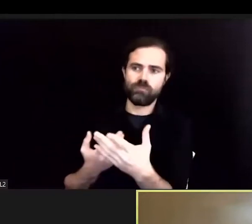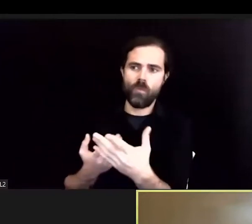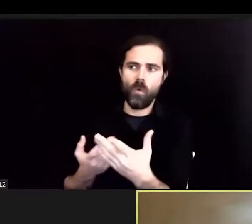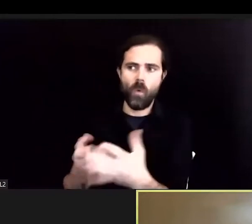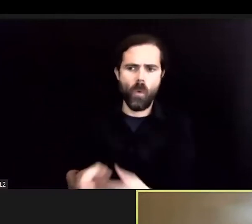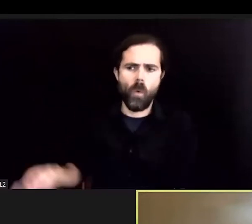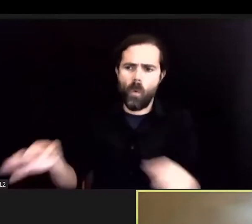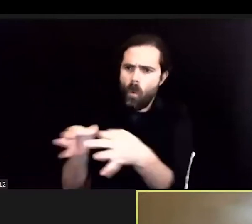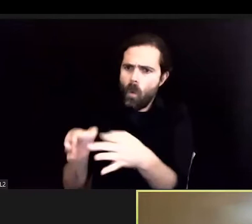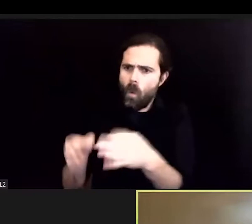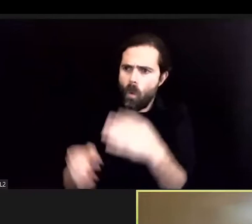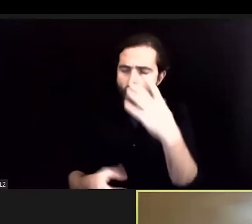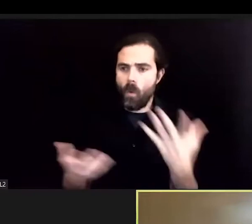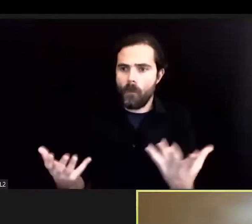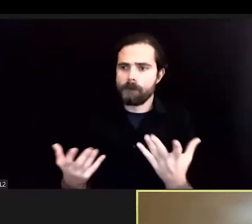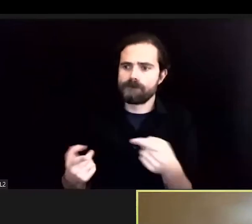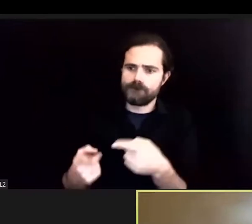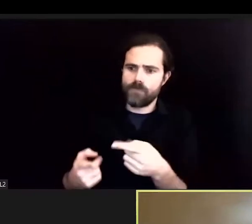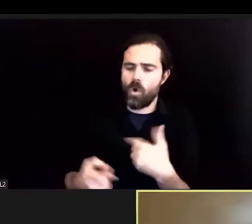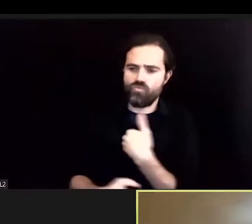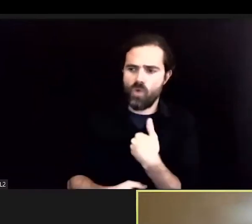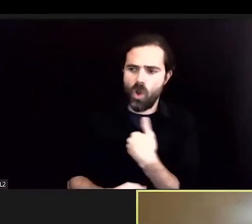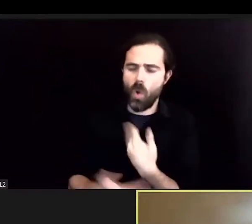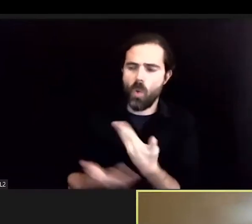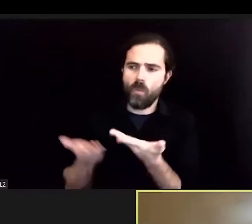an important role to achieve most of the